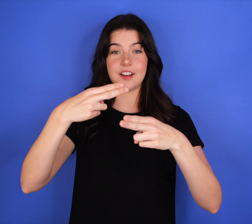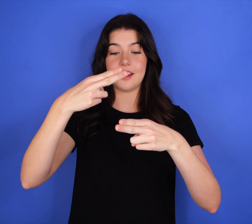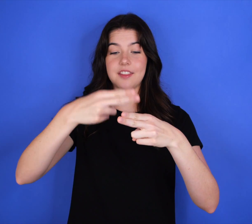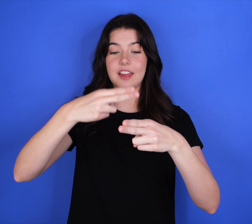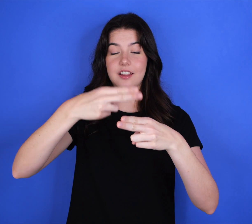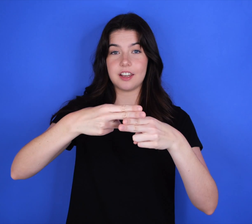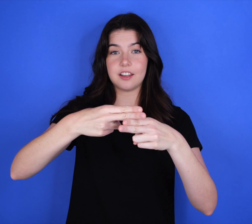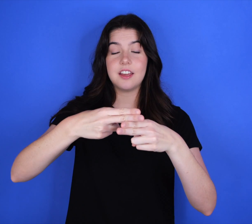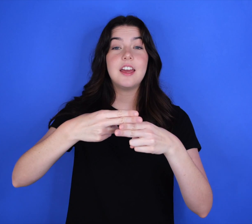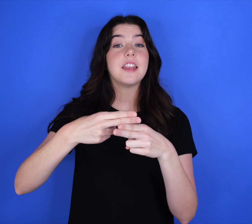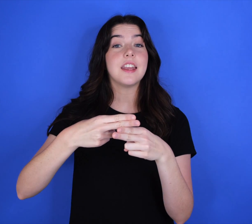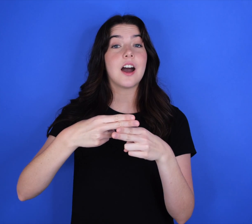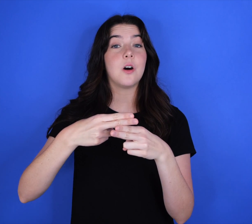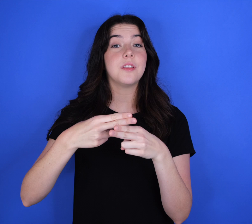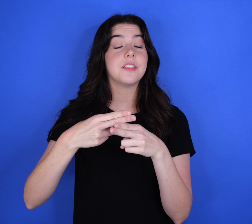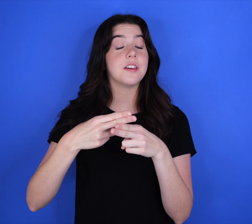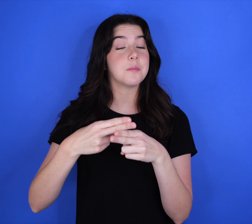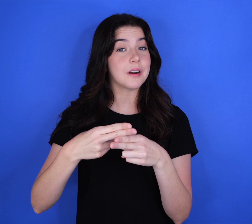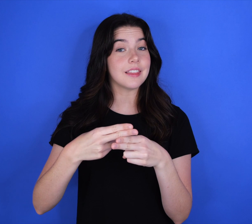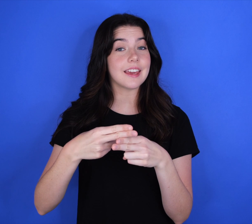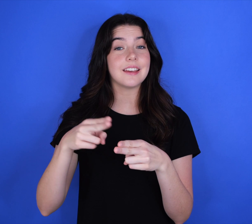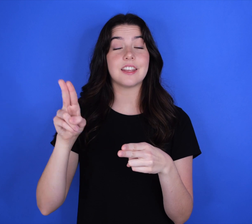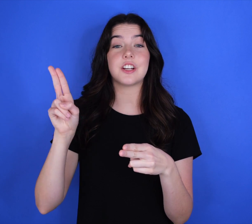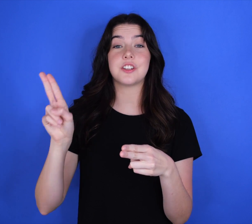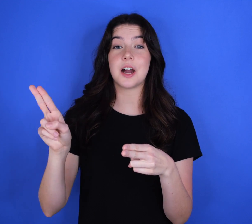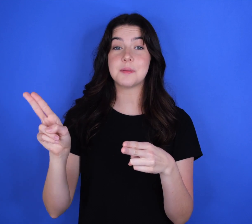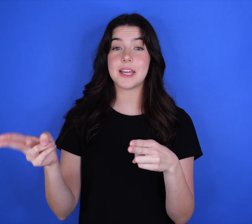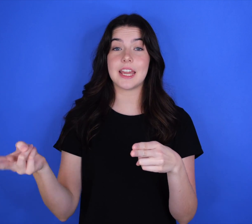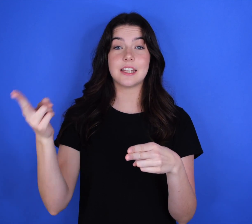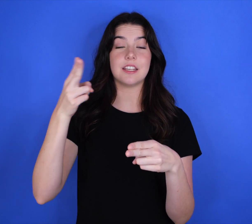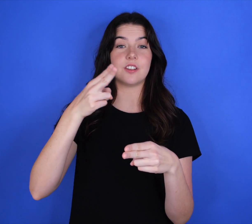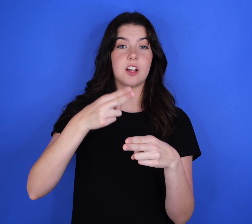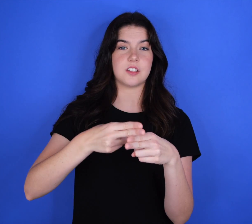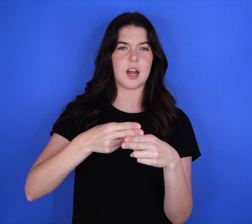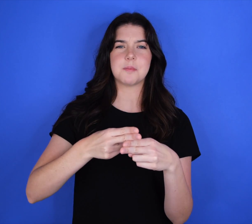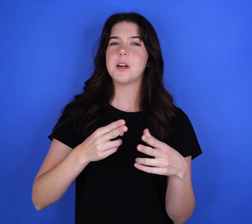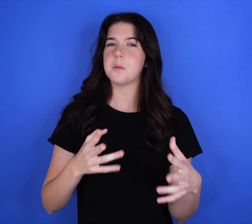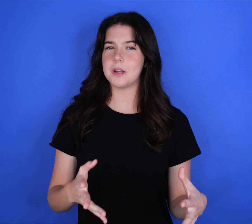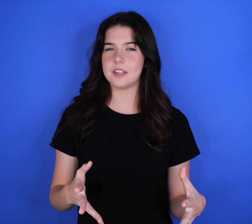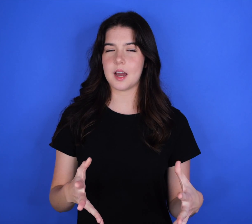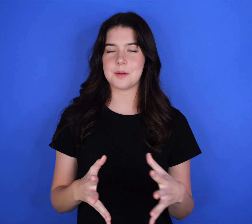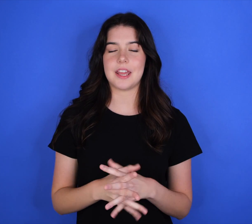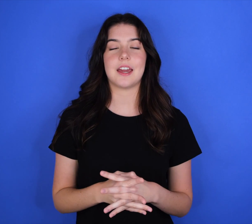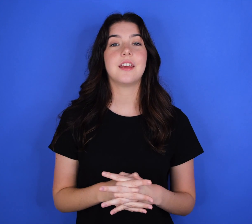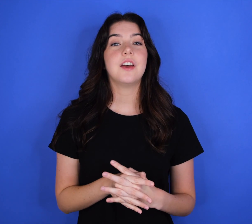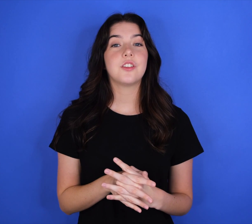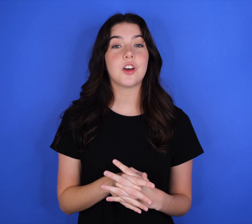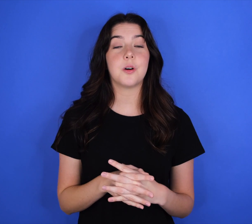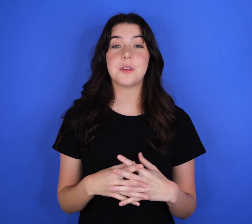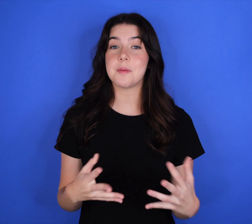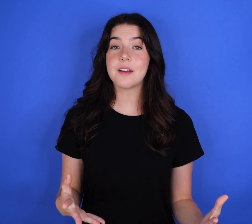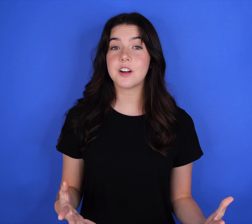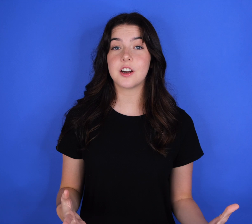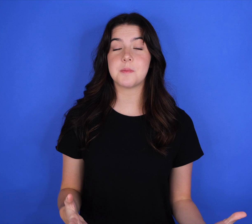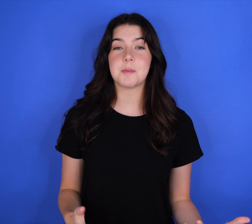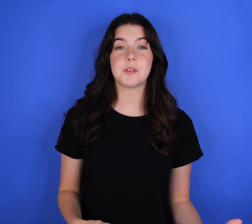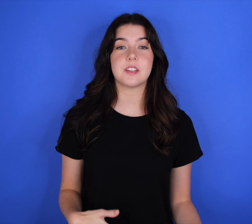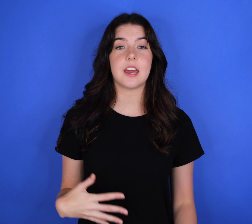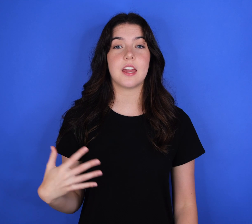and they click. Now, the important thing is that your dominant hand is on top. What is a dominant hand? So you may have heard people say, are